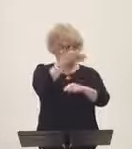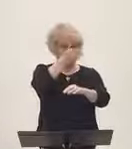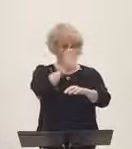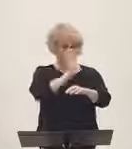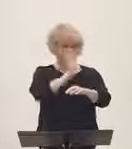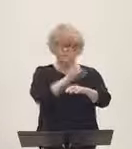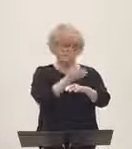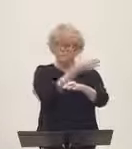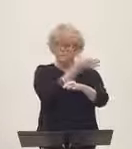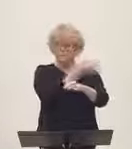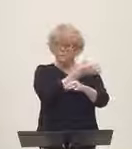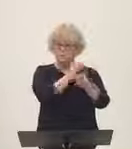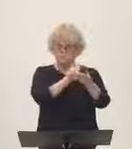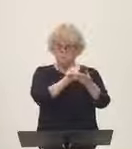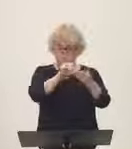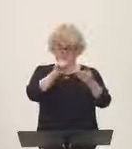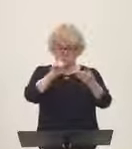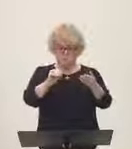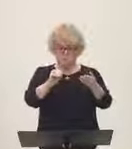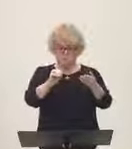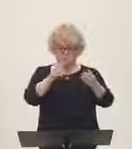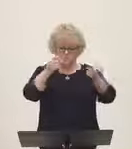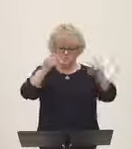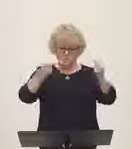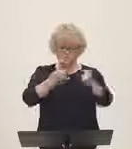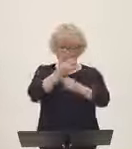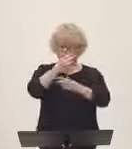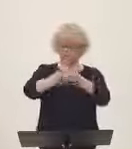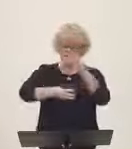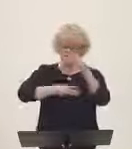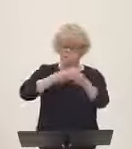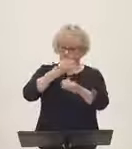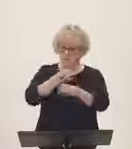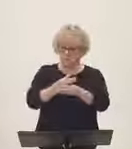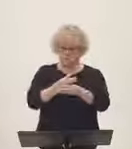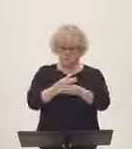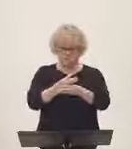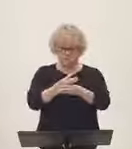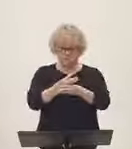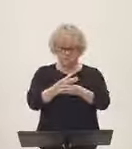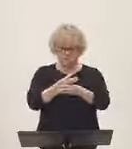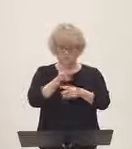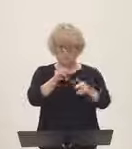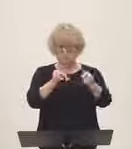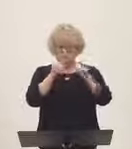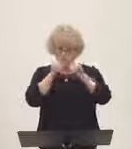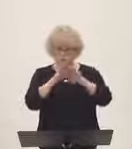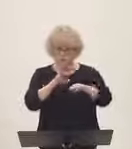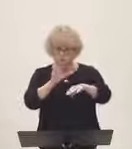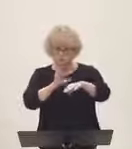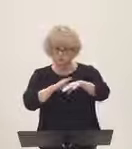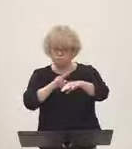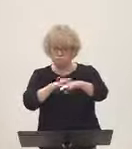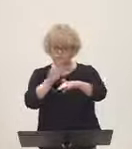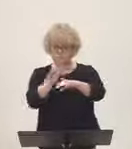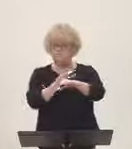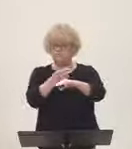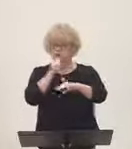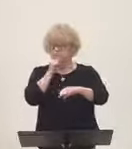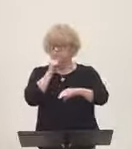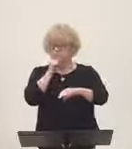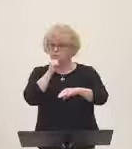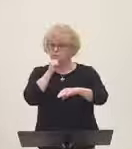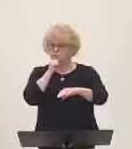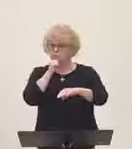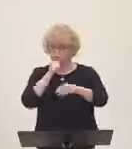Behold the Lamb of God. Behold him who takes away the sins of the world. Blessed are those called